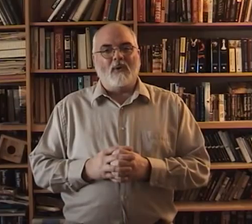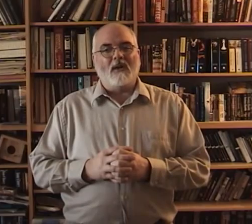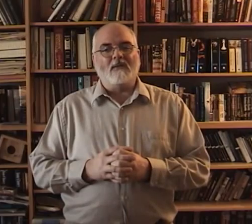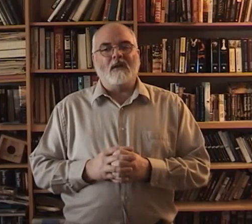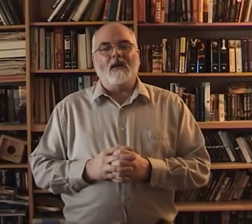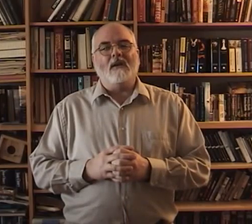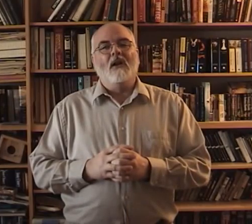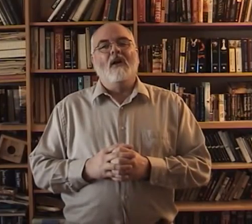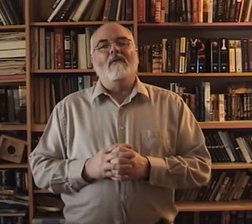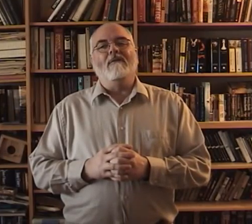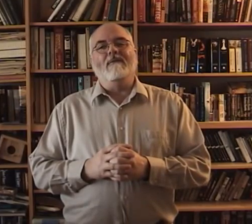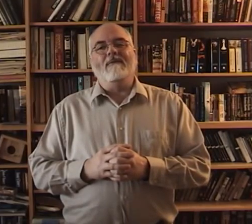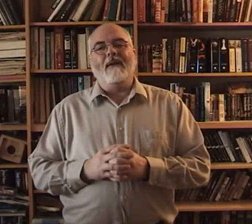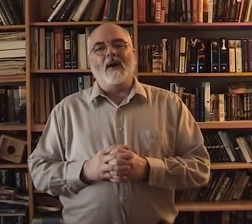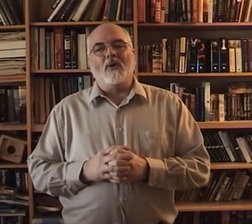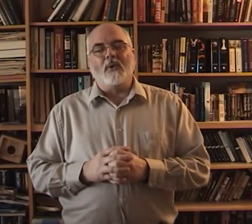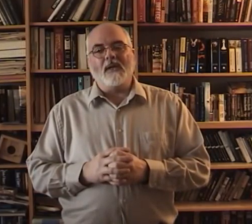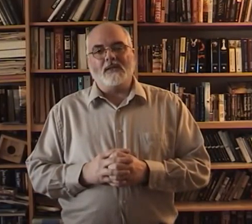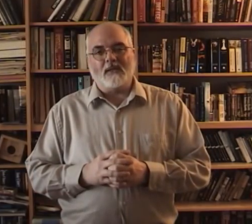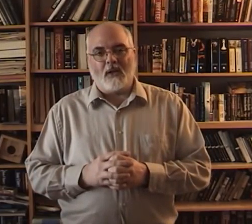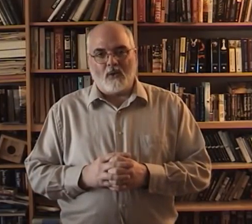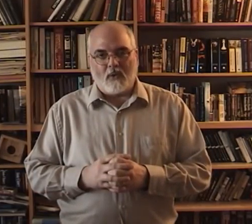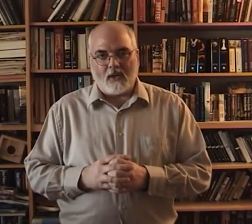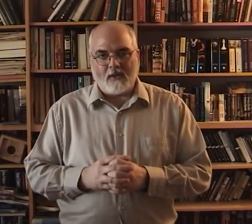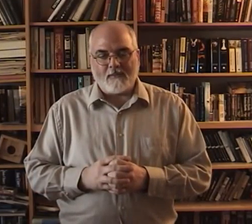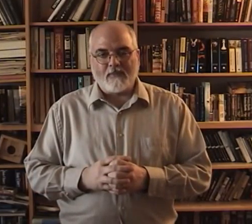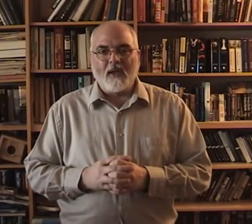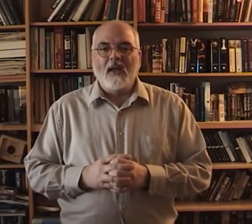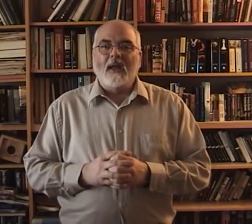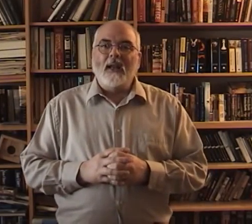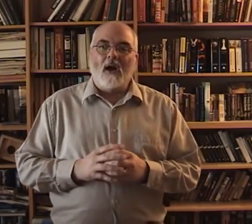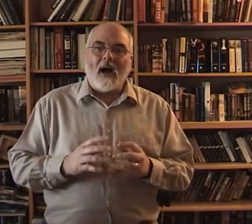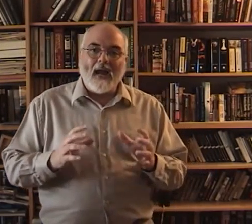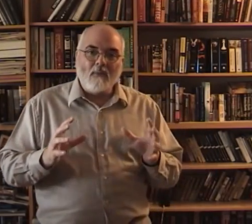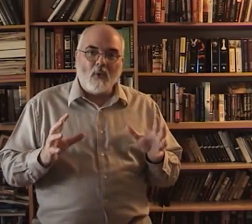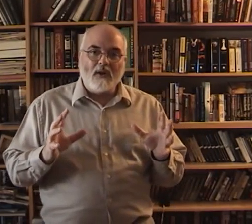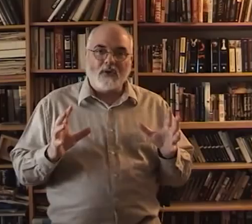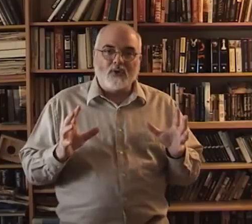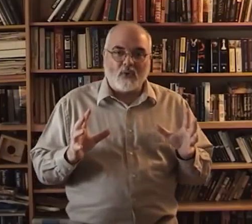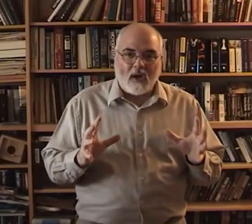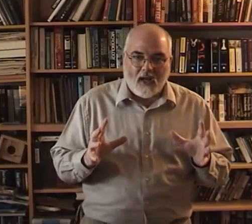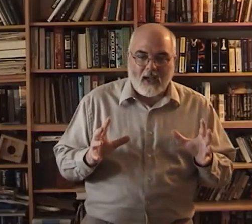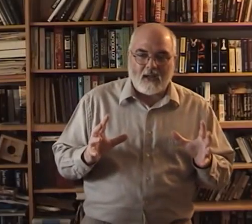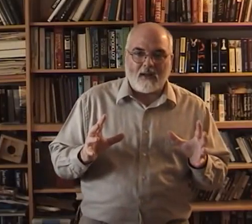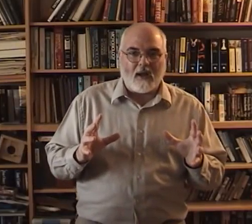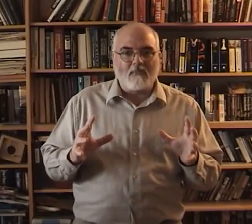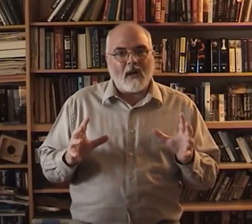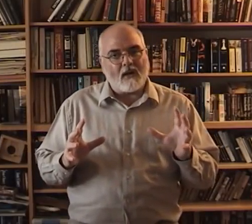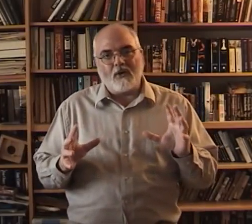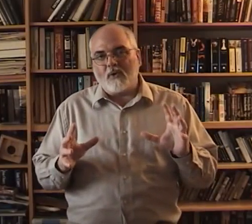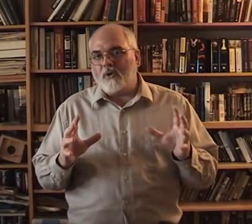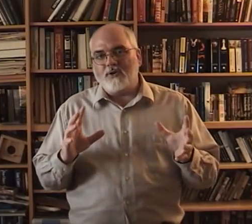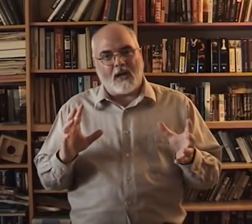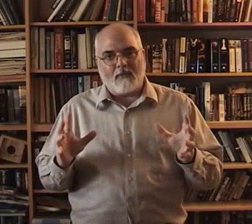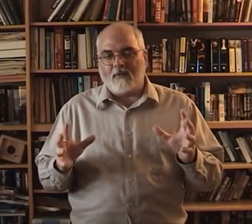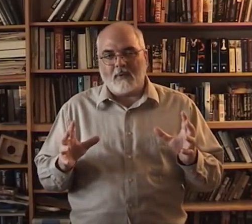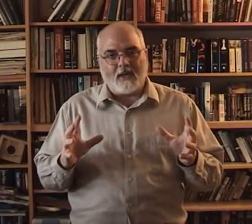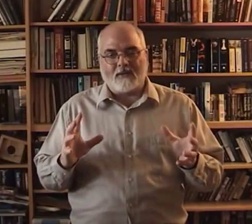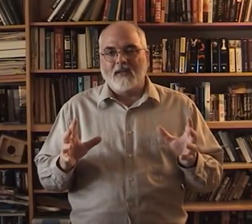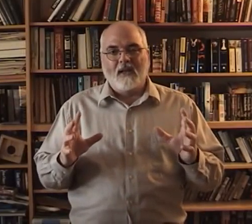going to sing it very slowly. Now, I am going to try, I'm not going to do a good job of it, because